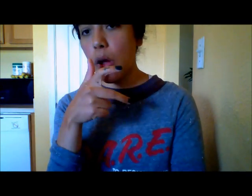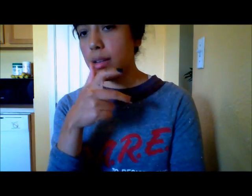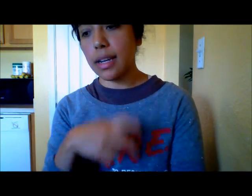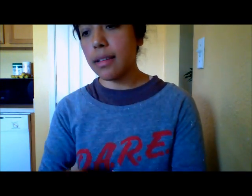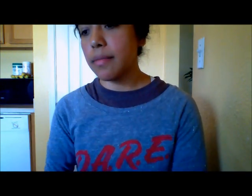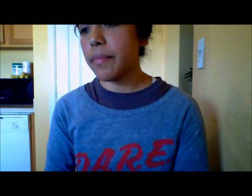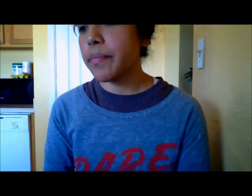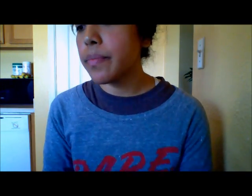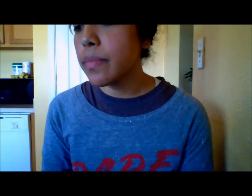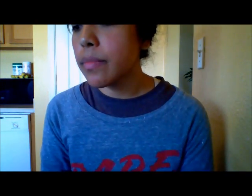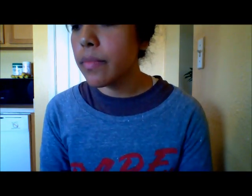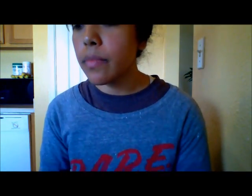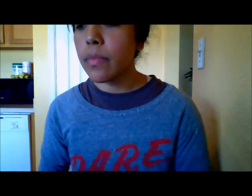quality.